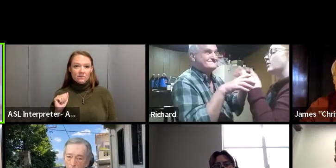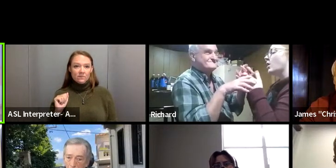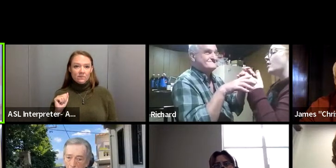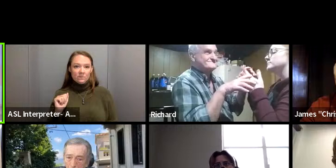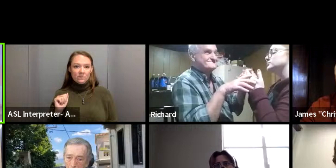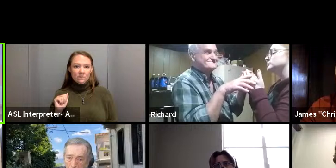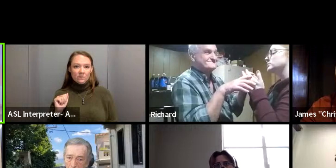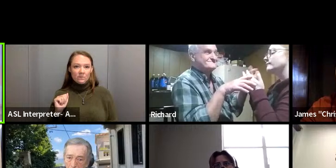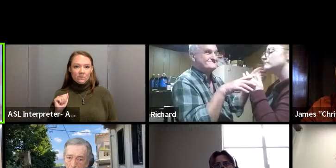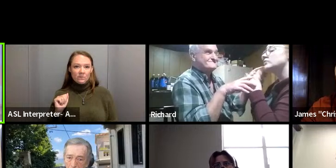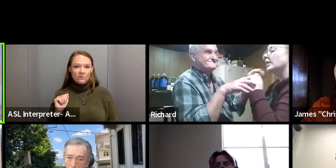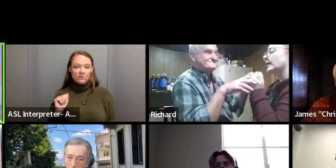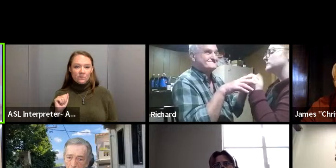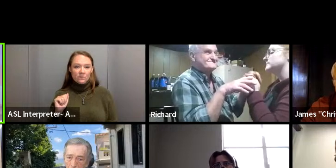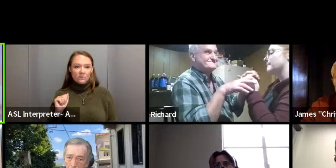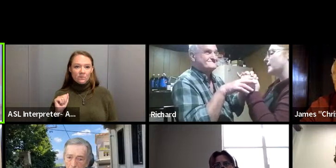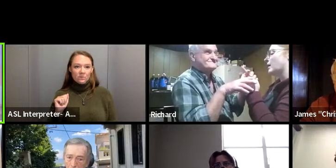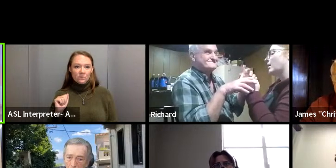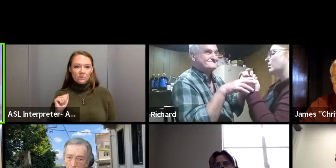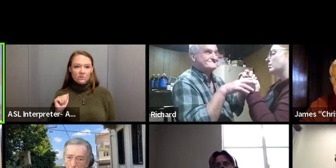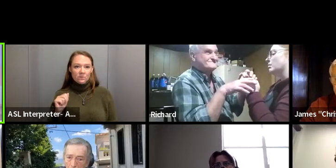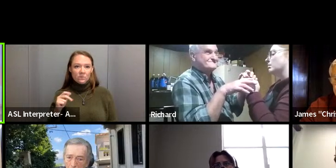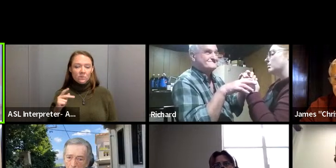mile transit?